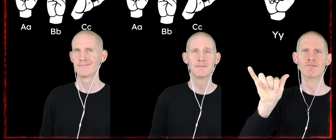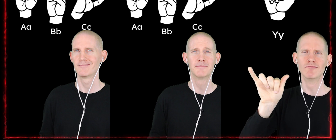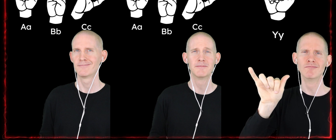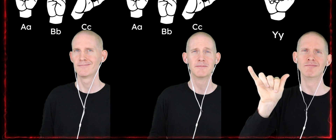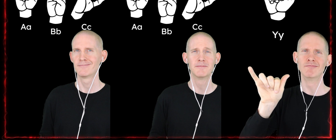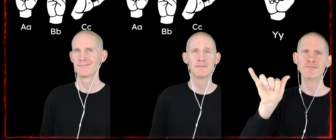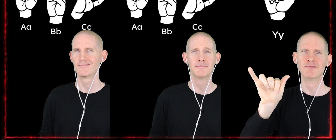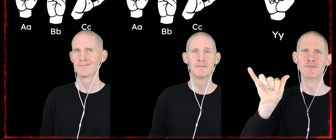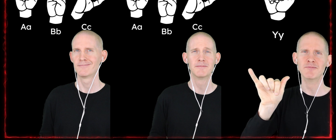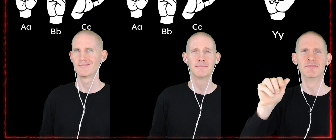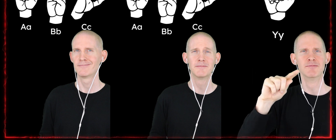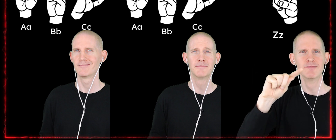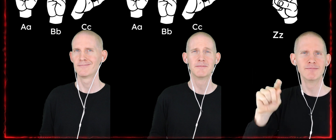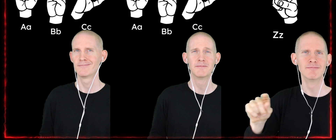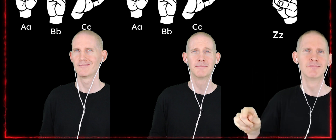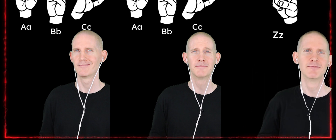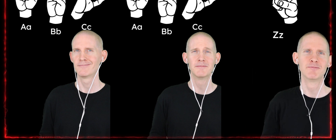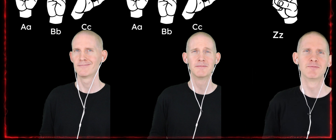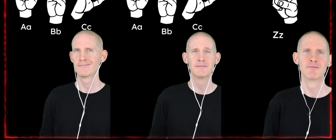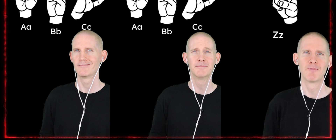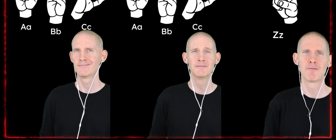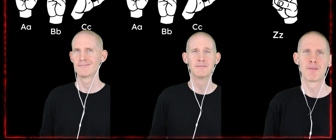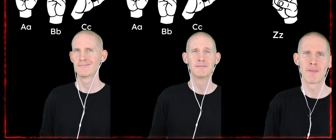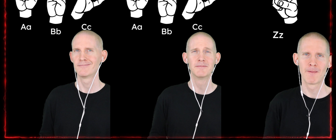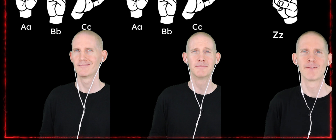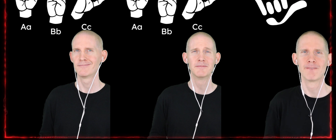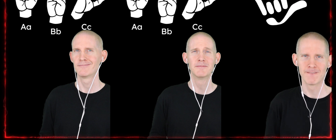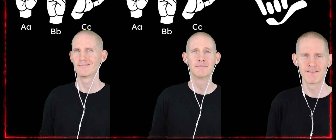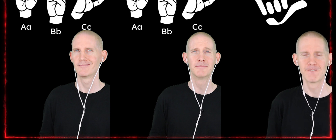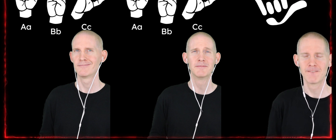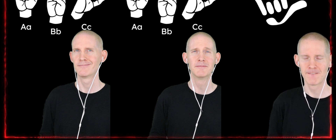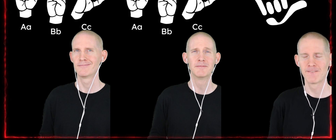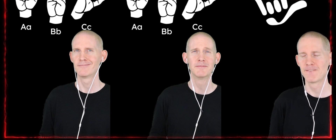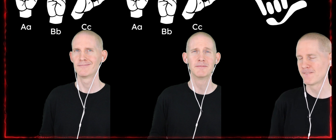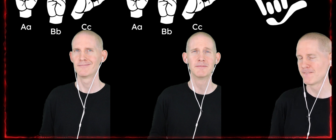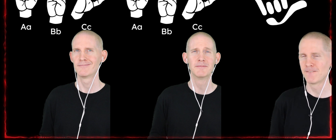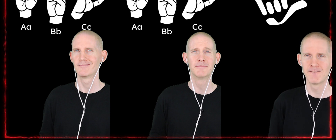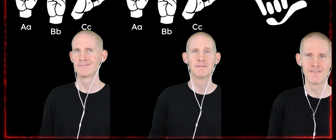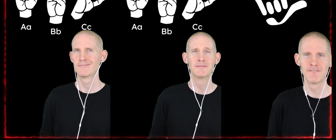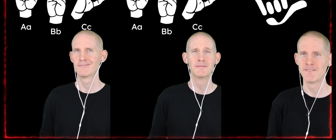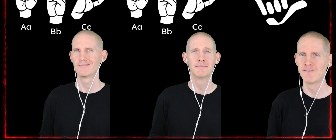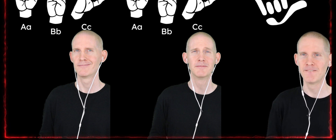Wir wollen, dass ihr uns vertraut.